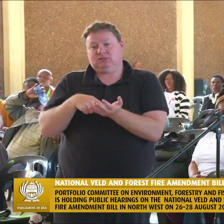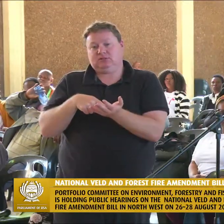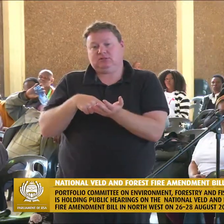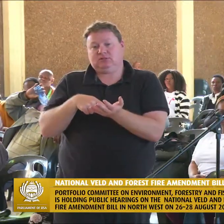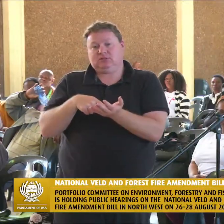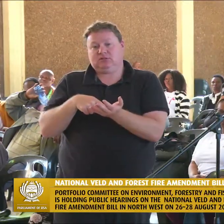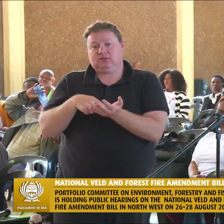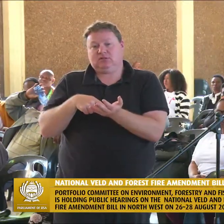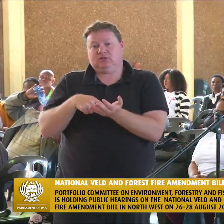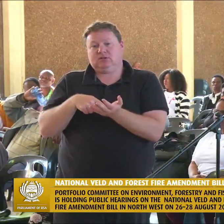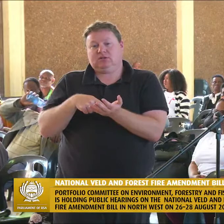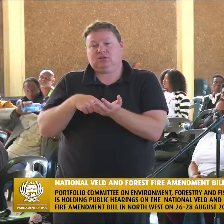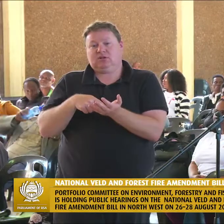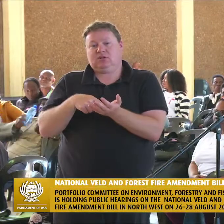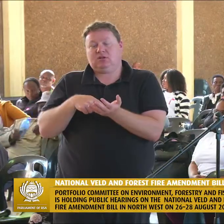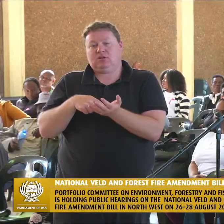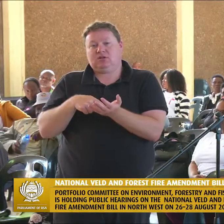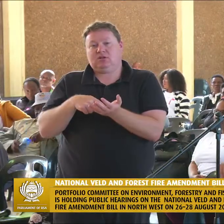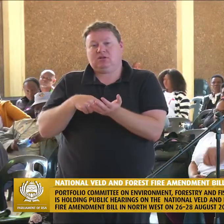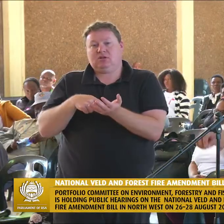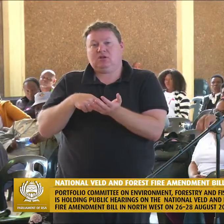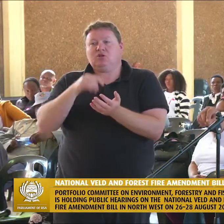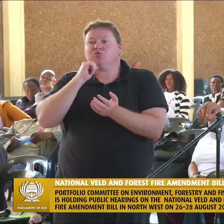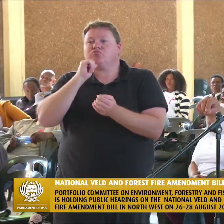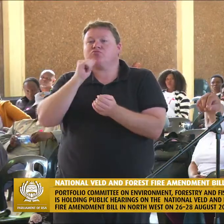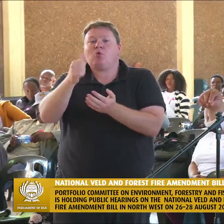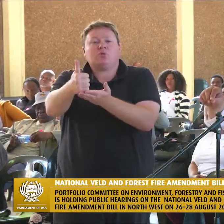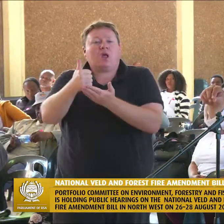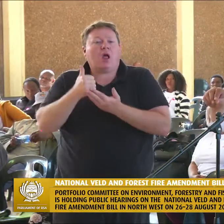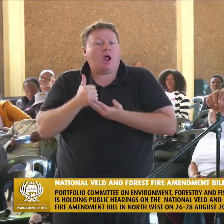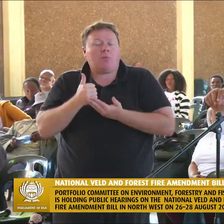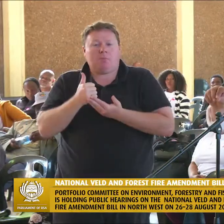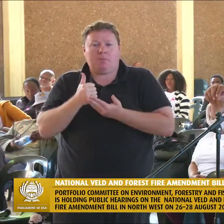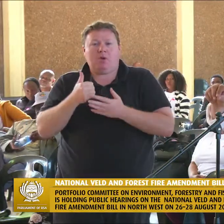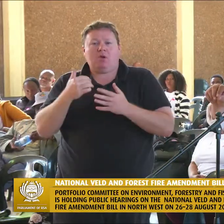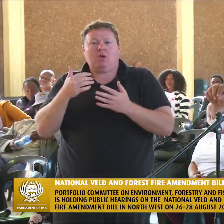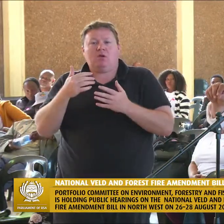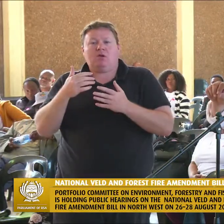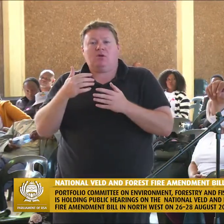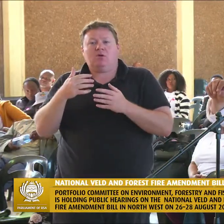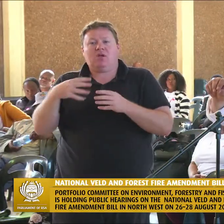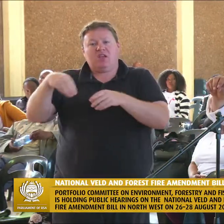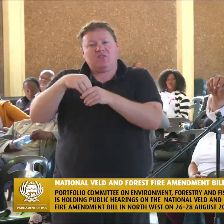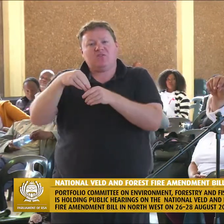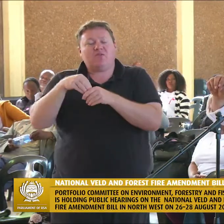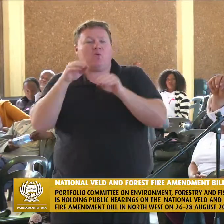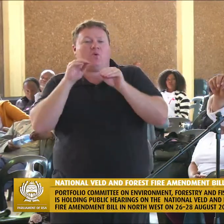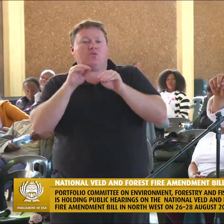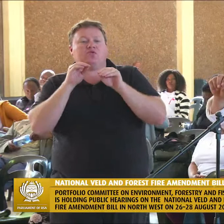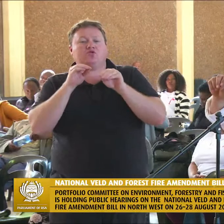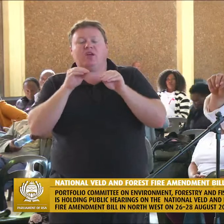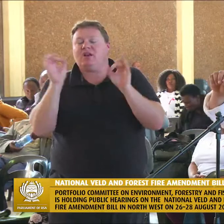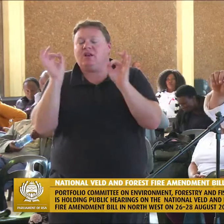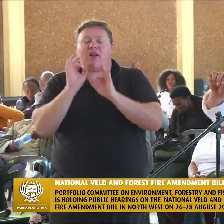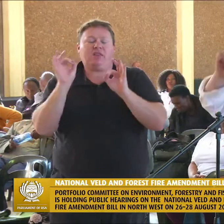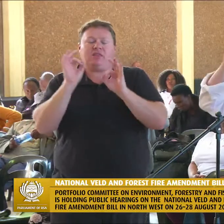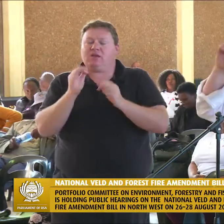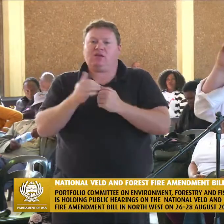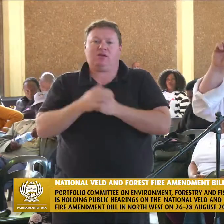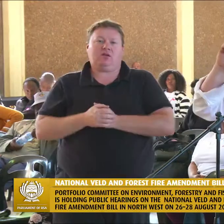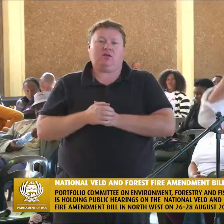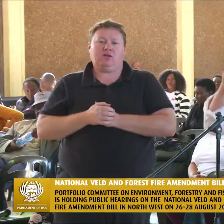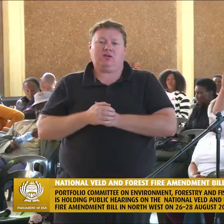they are undermining us they don't want to assist us regarding our training